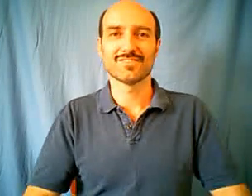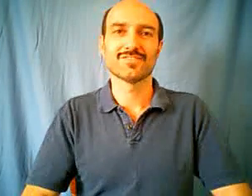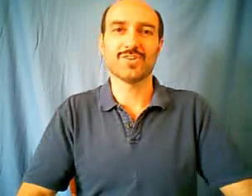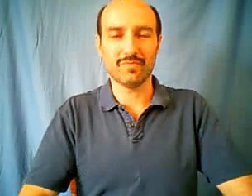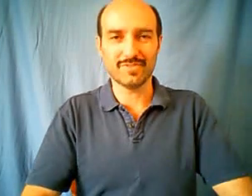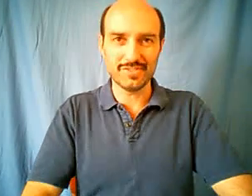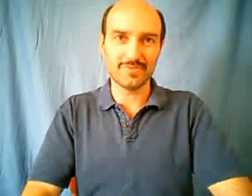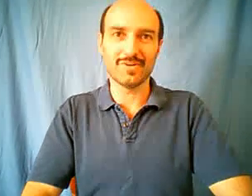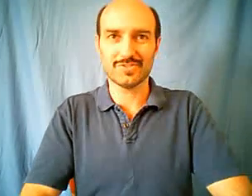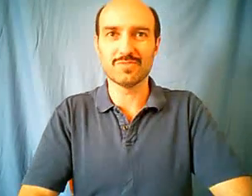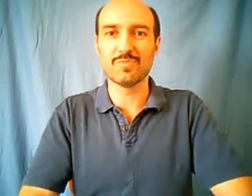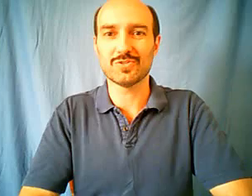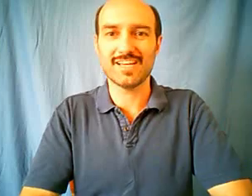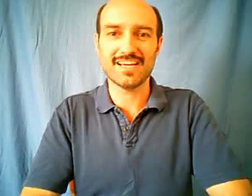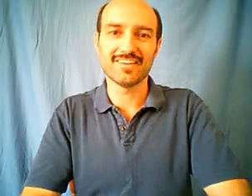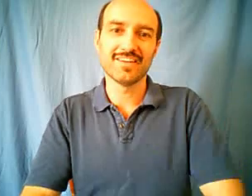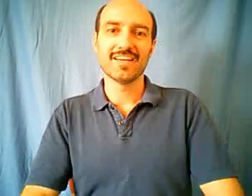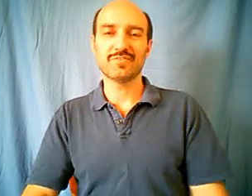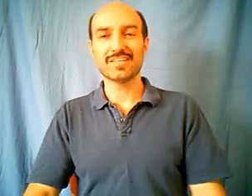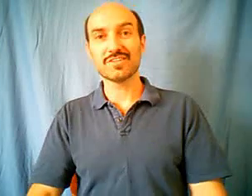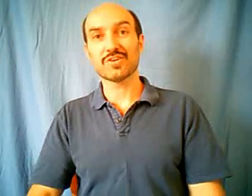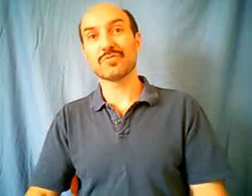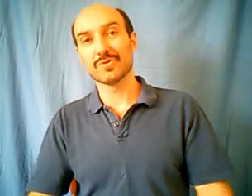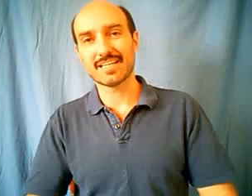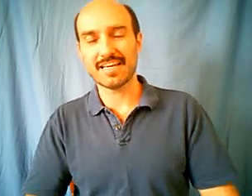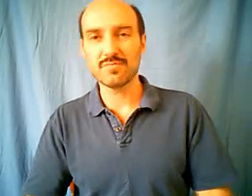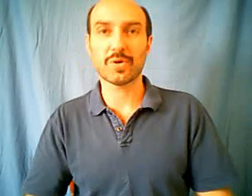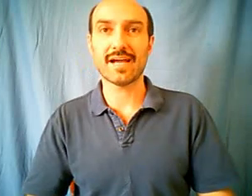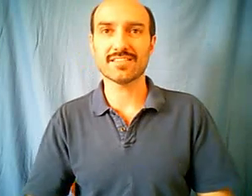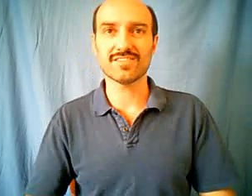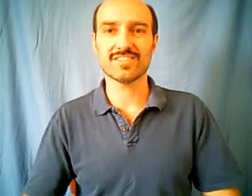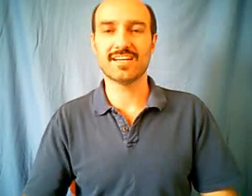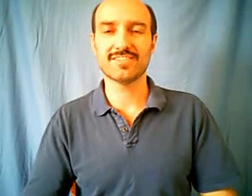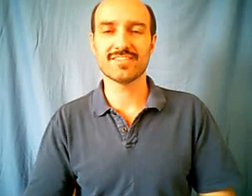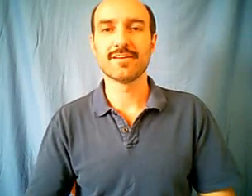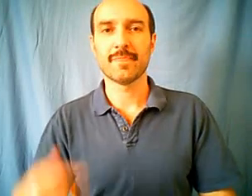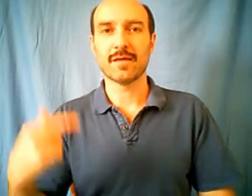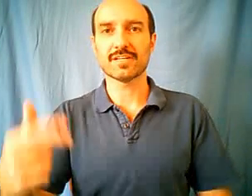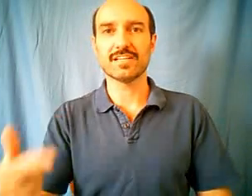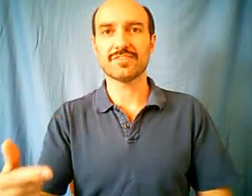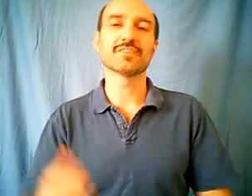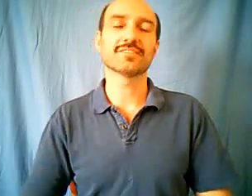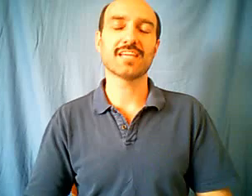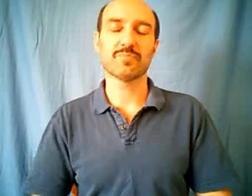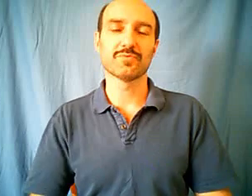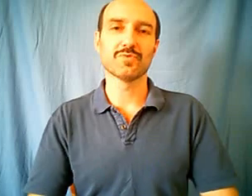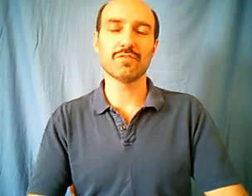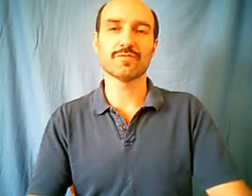So hopefully you understood most of that. If you didn't, go through it again, practice the signs. I'm going to let the tape roll for